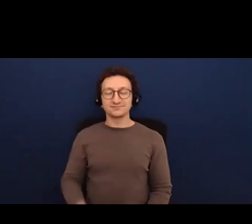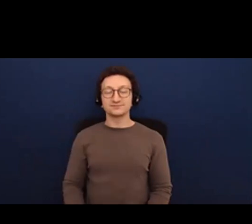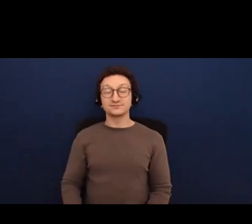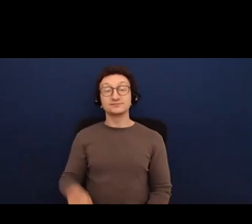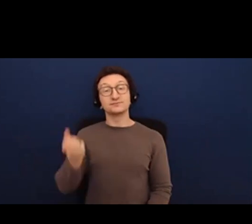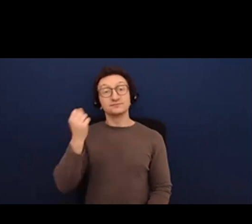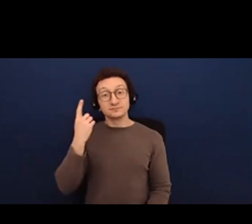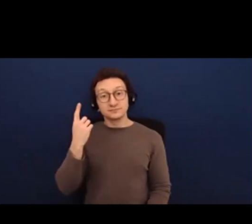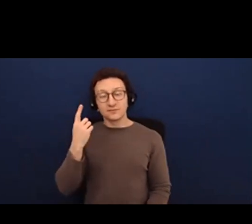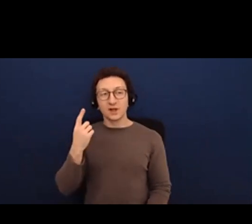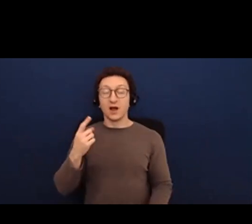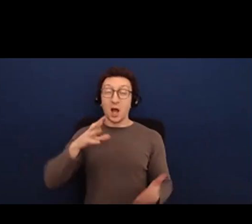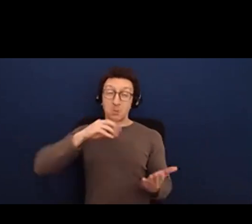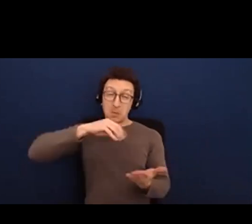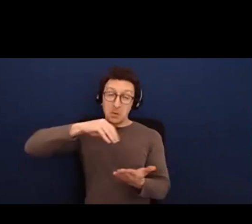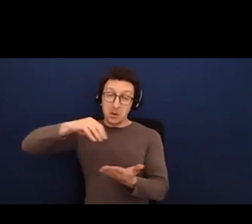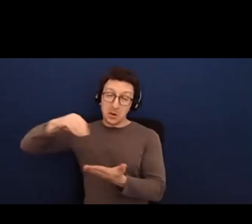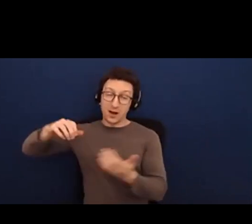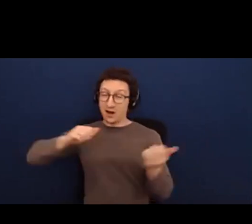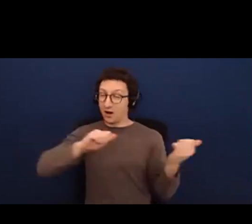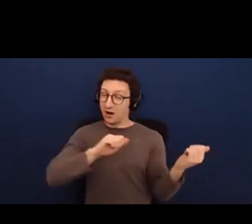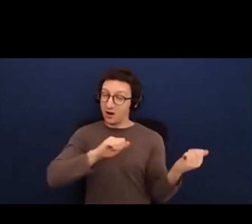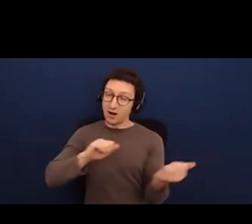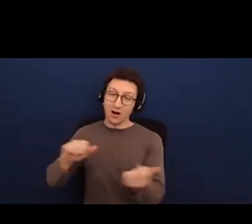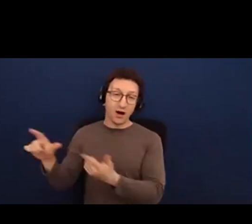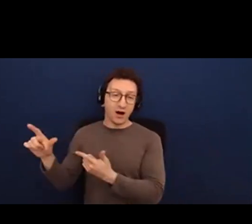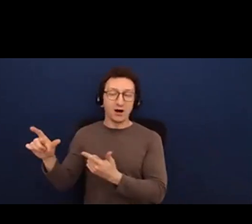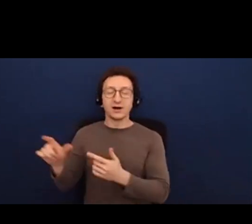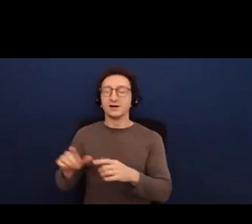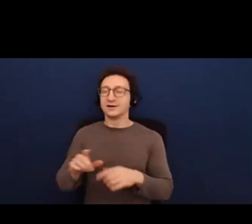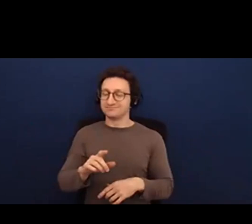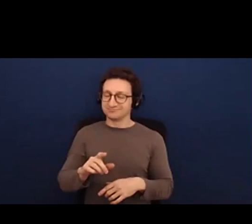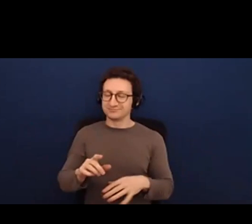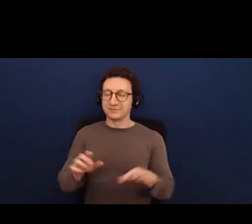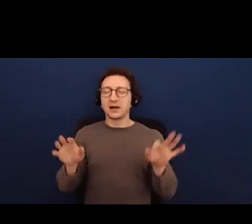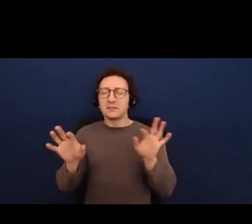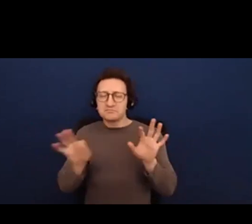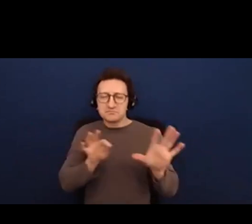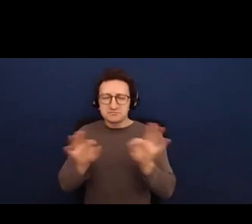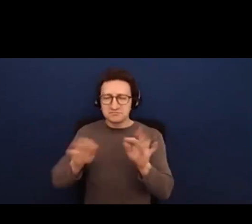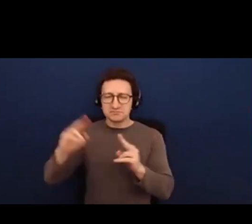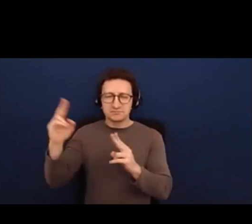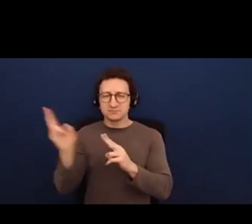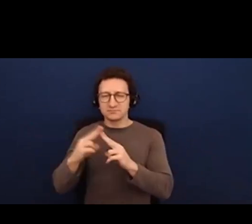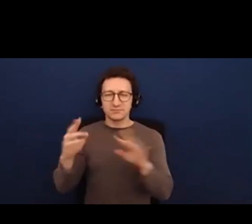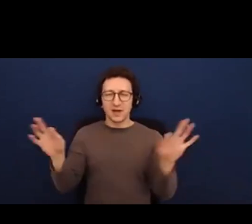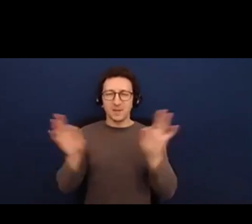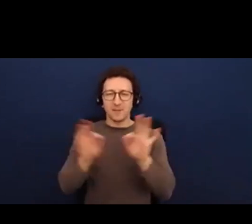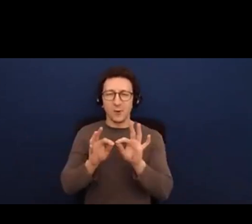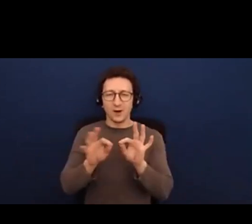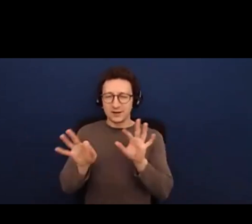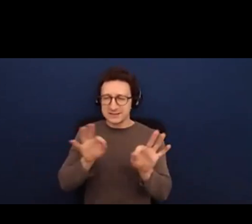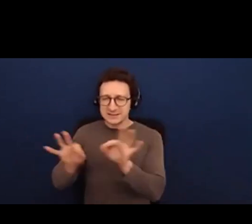selection and careful reading remains eternally important. And so Mel has continued this